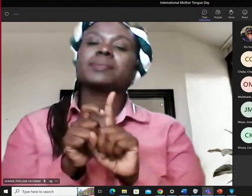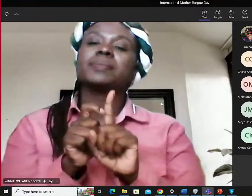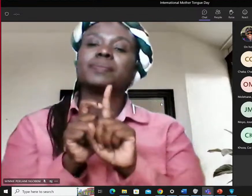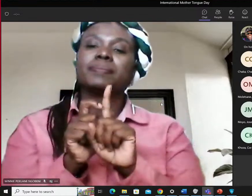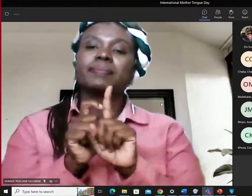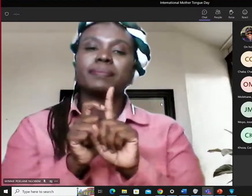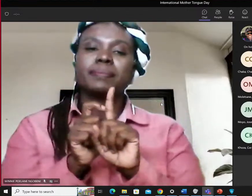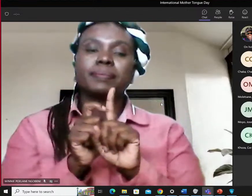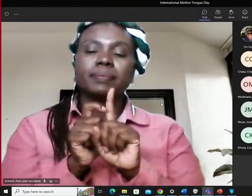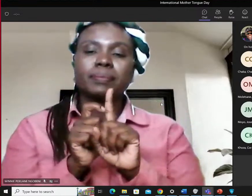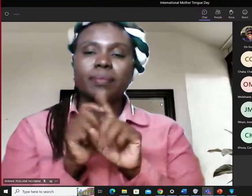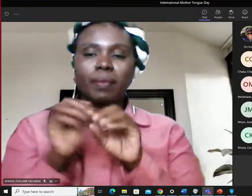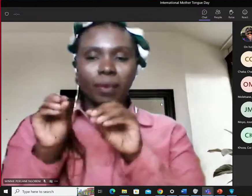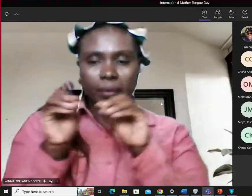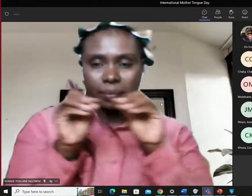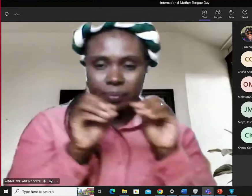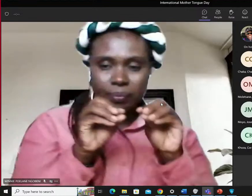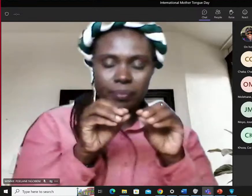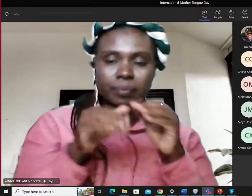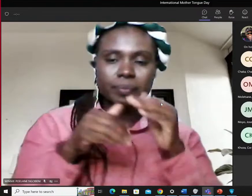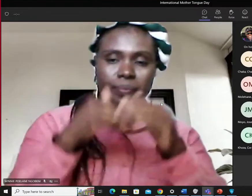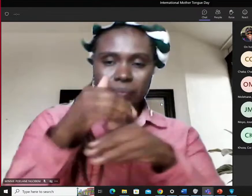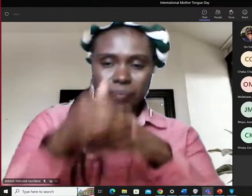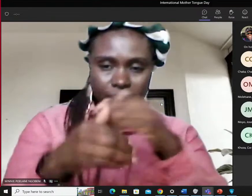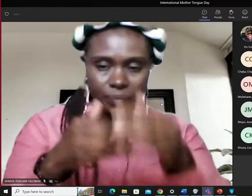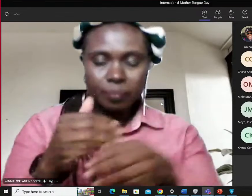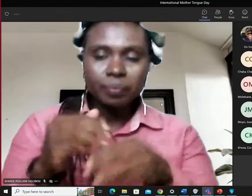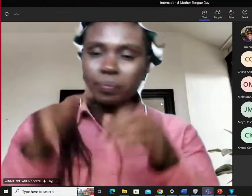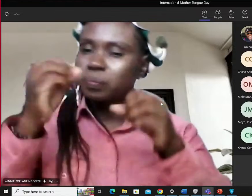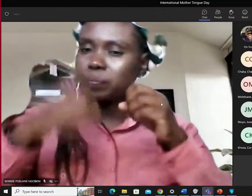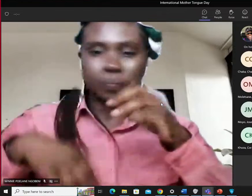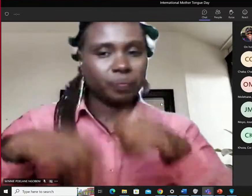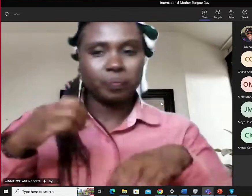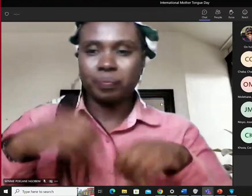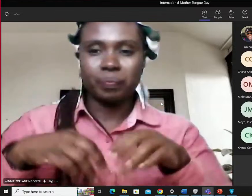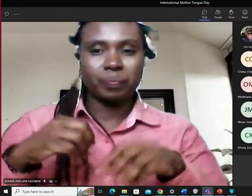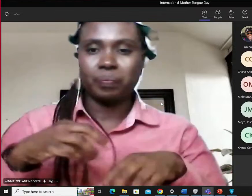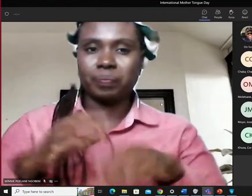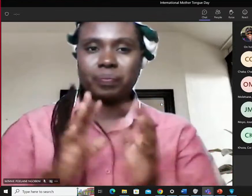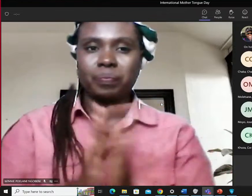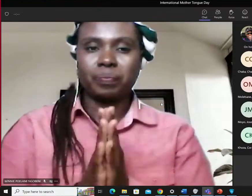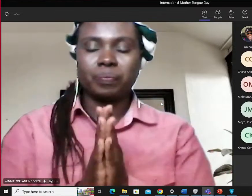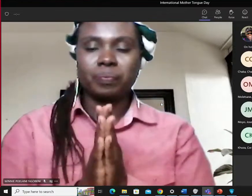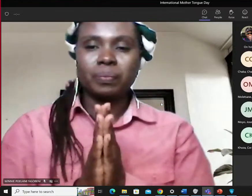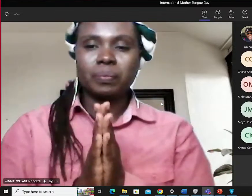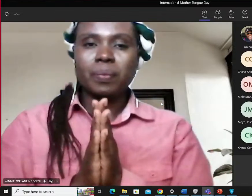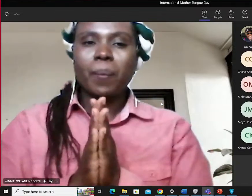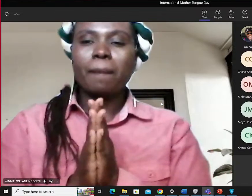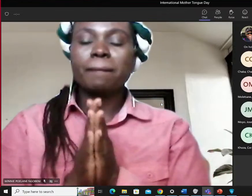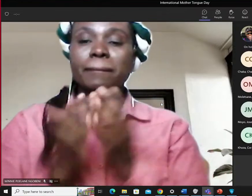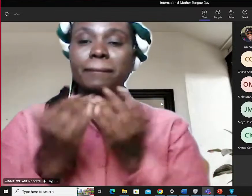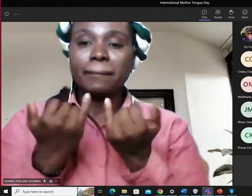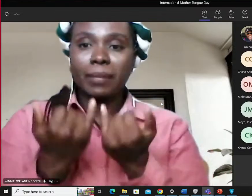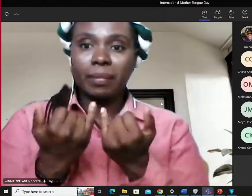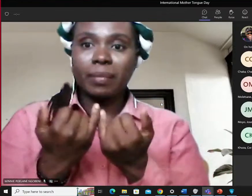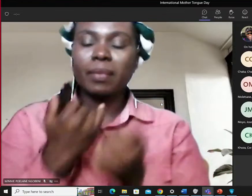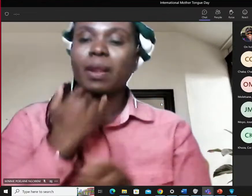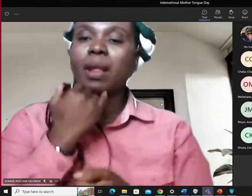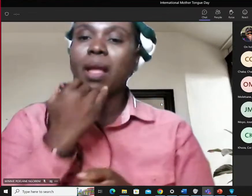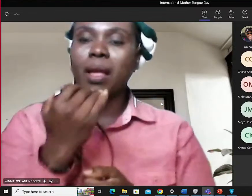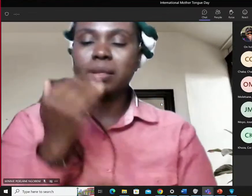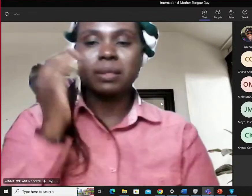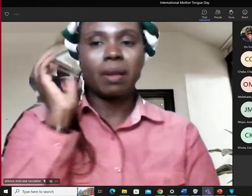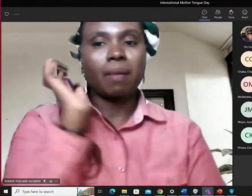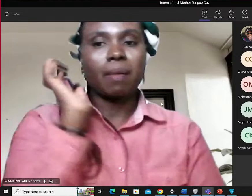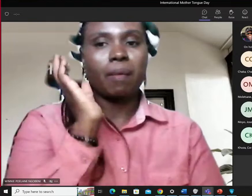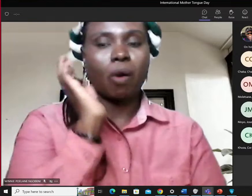Moving forward without any waste of time, I'm going to ask the following speaker to come